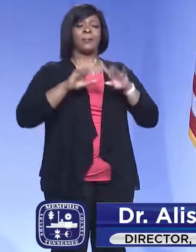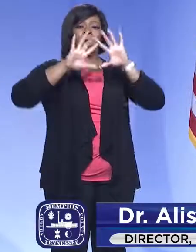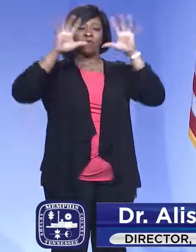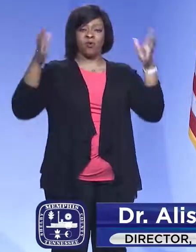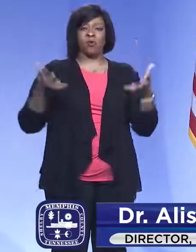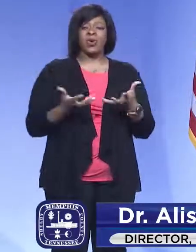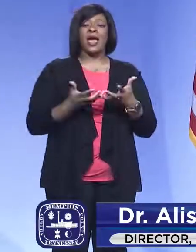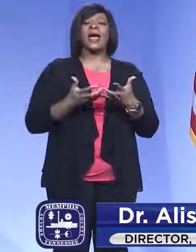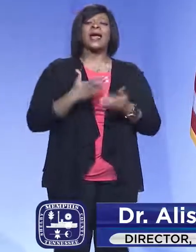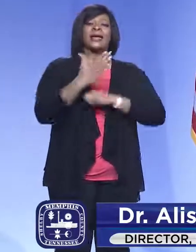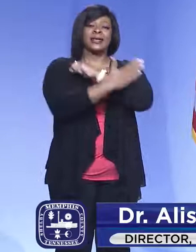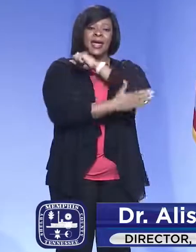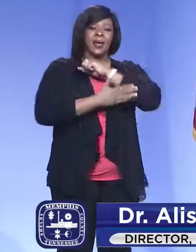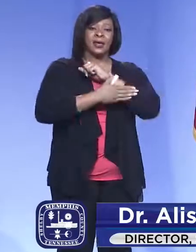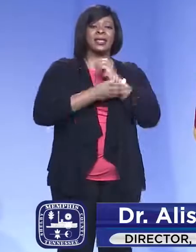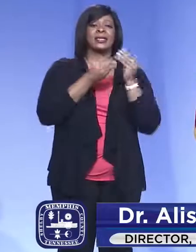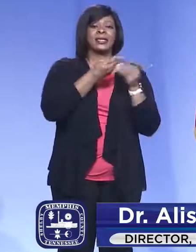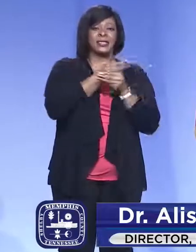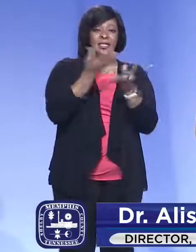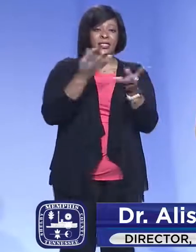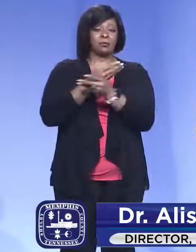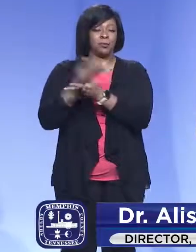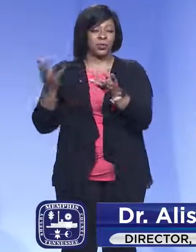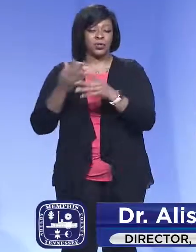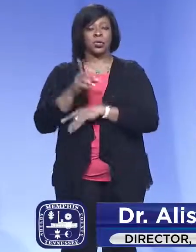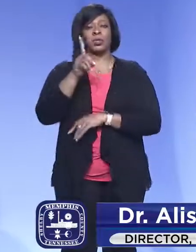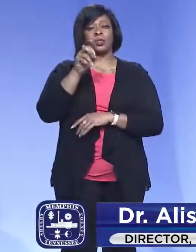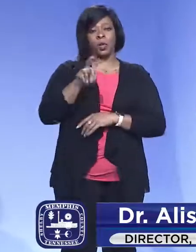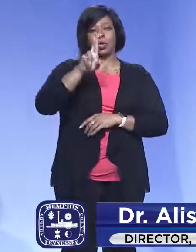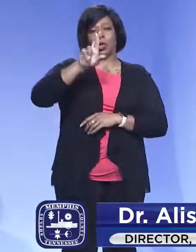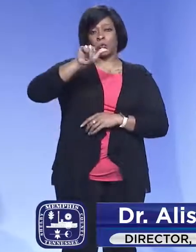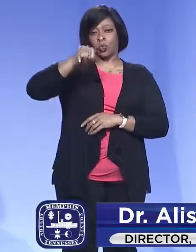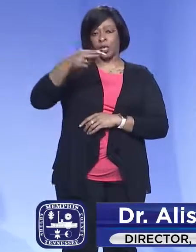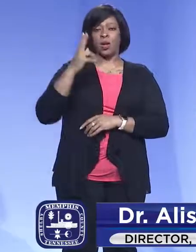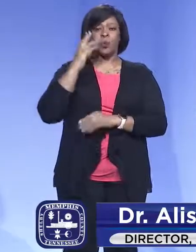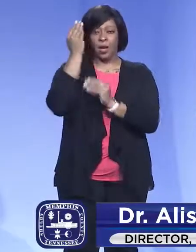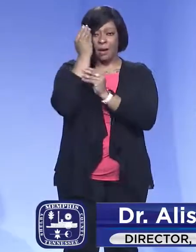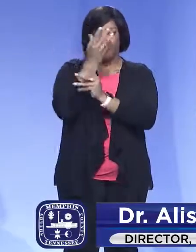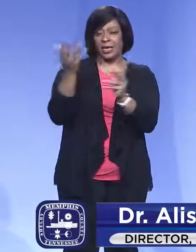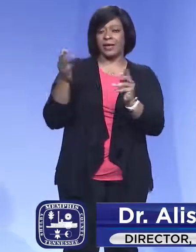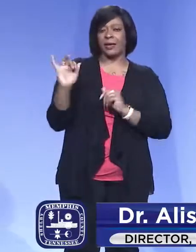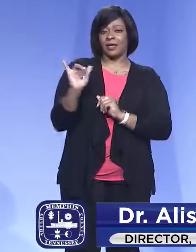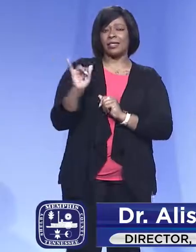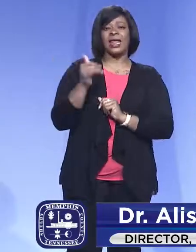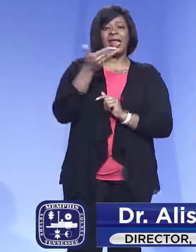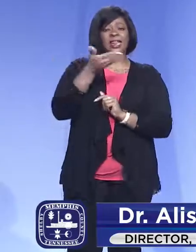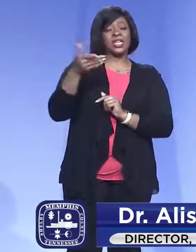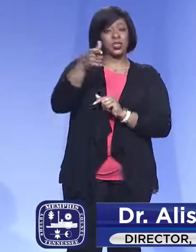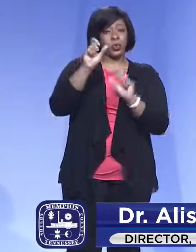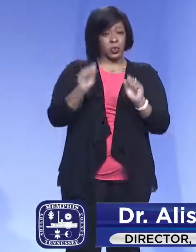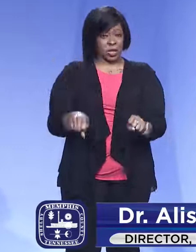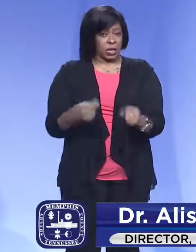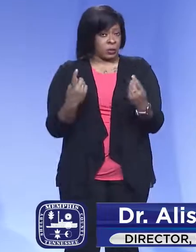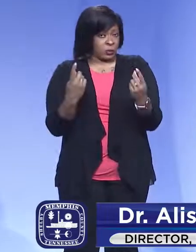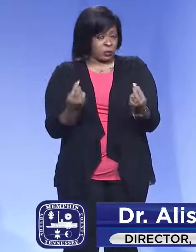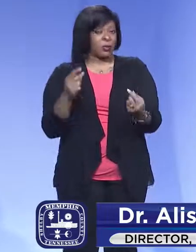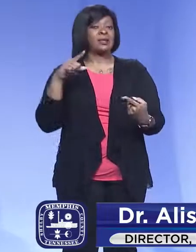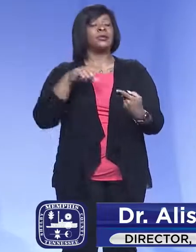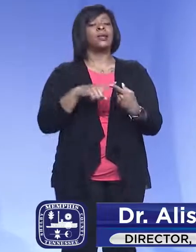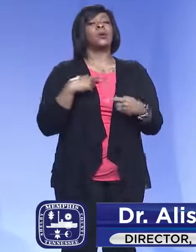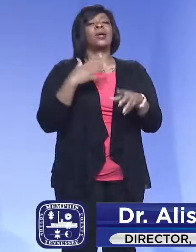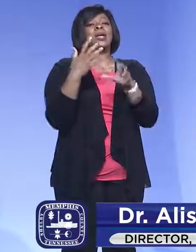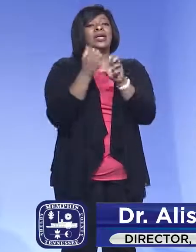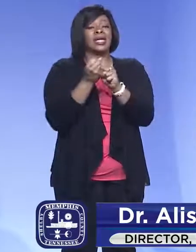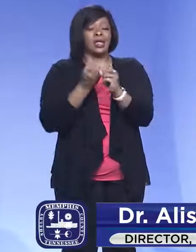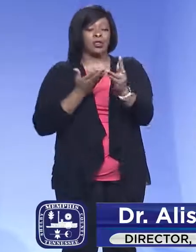county-wide distribution. And then Dr. Randolph's going to give some additional updates about things that you can do until we get